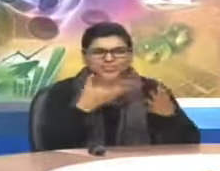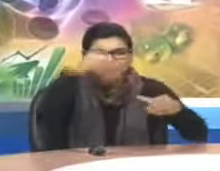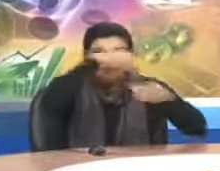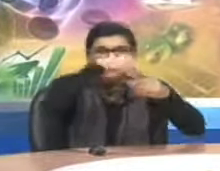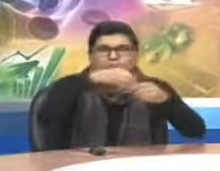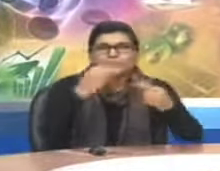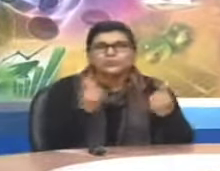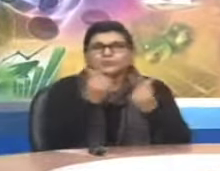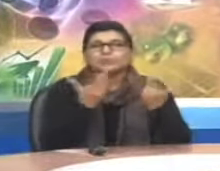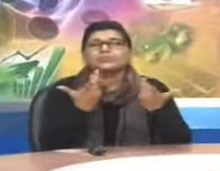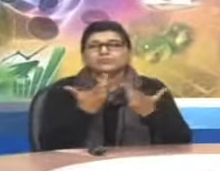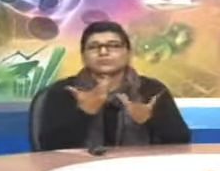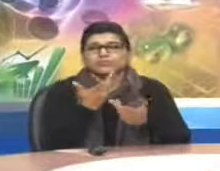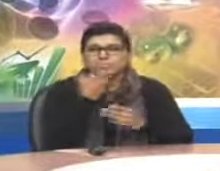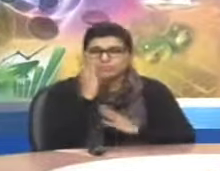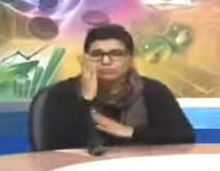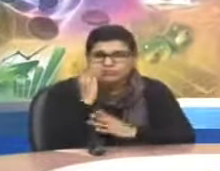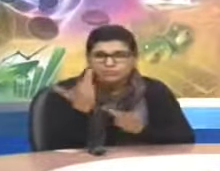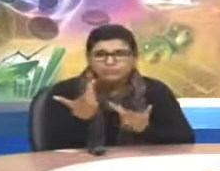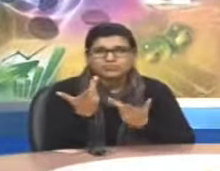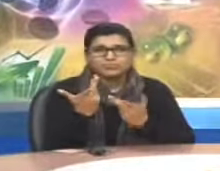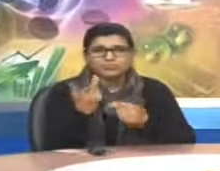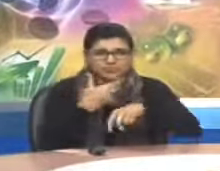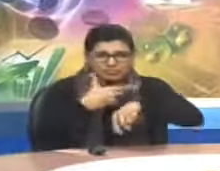it is not easy